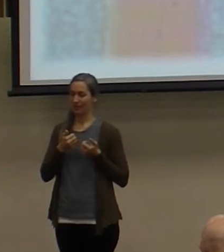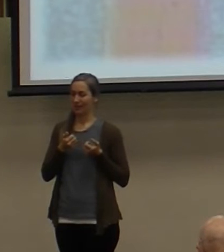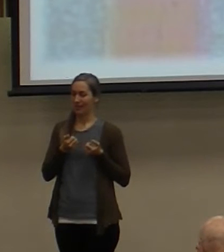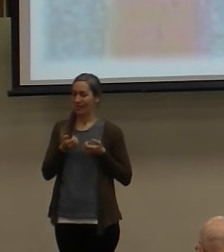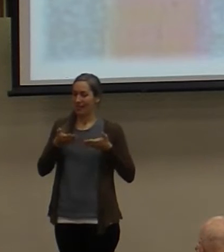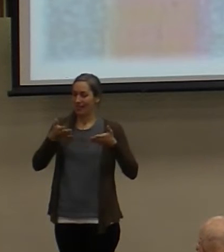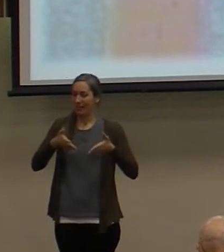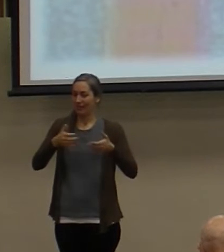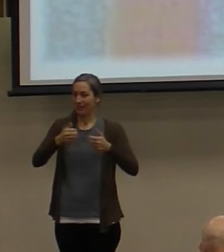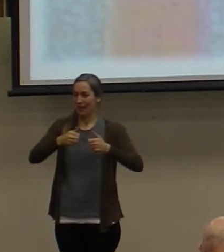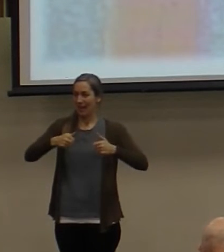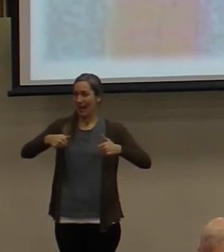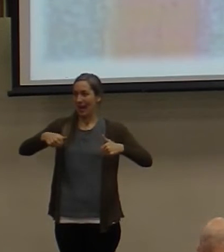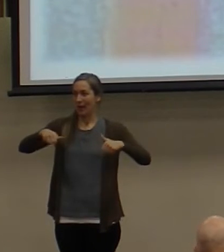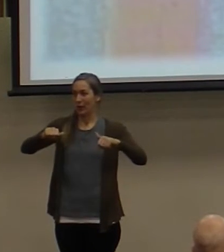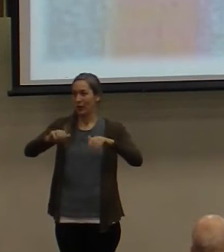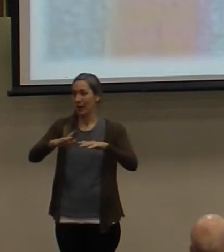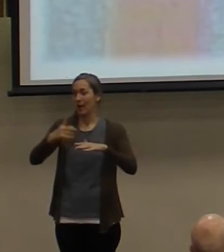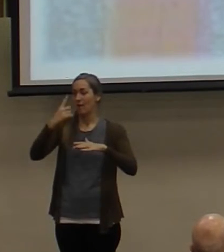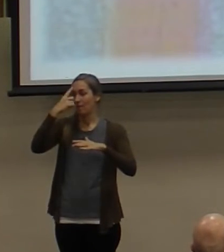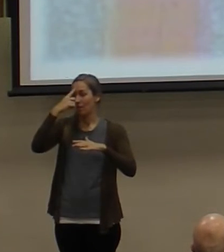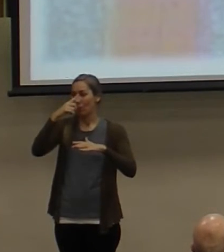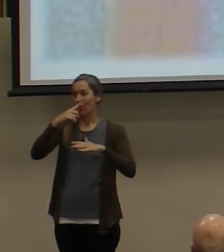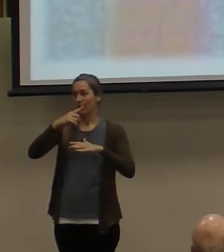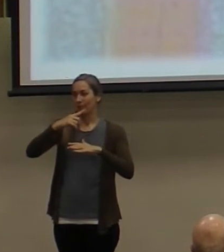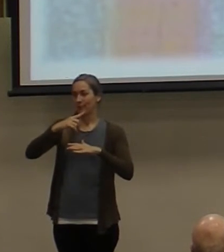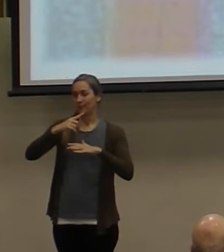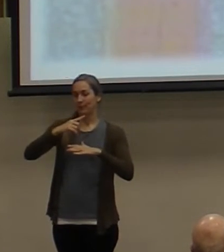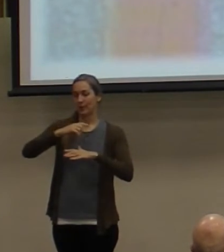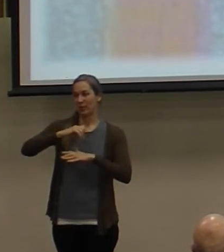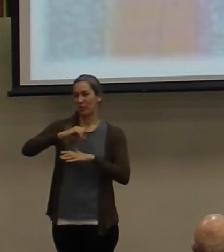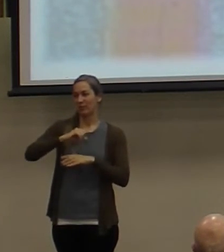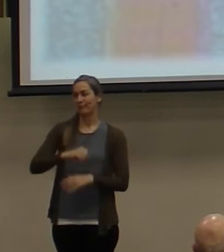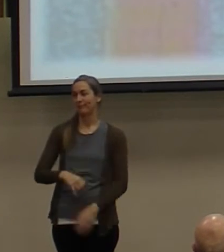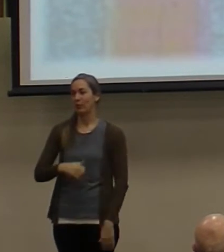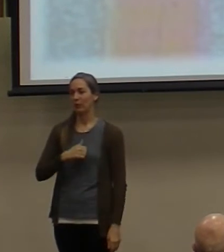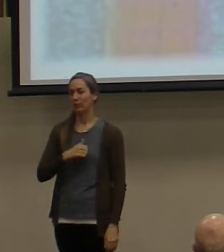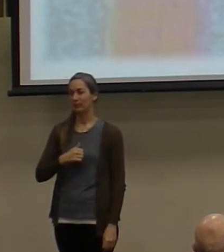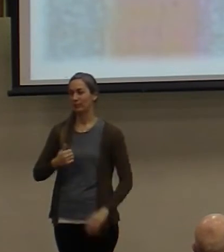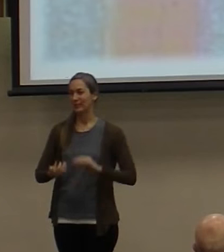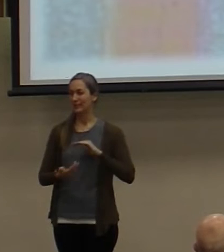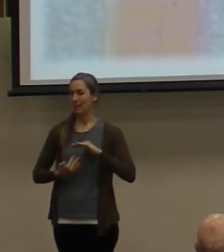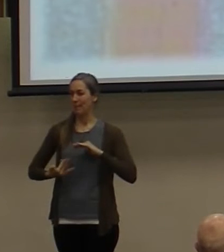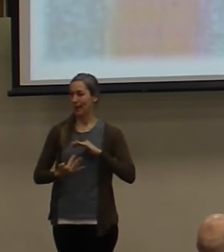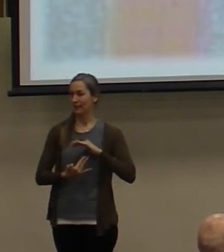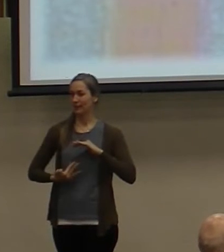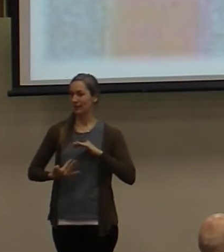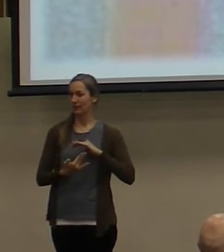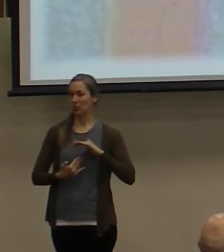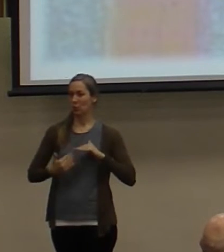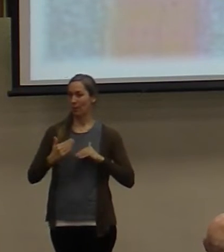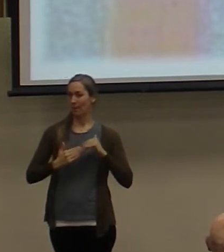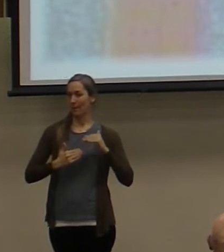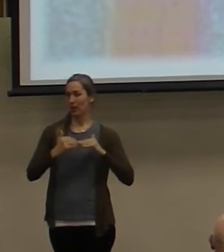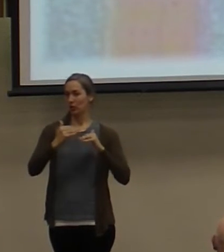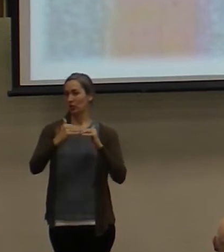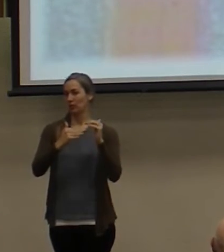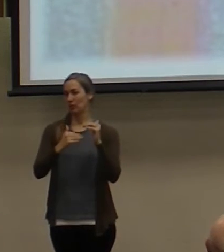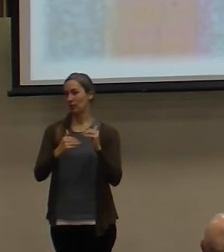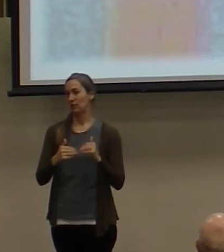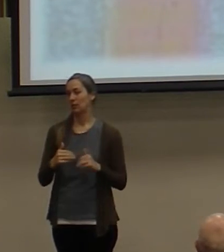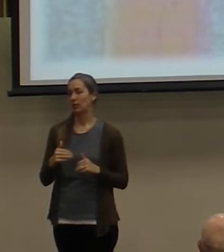And that's especially true in view of the third factor that makes marriage hard. Marriage is hard also because of the